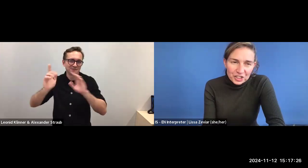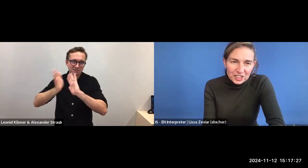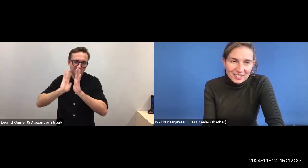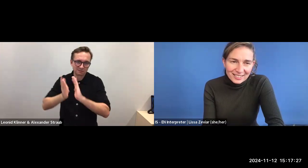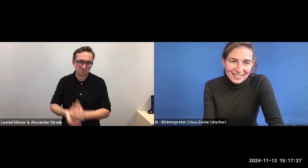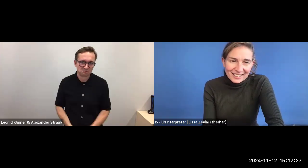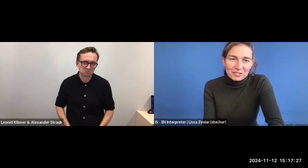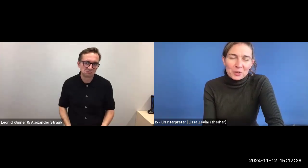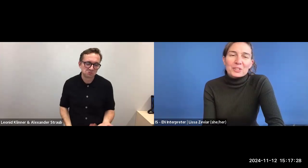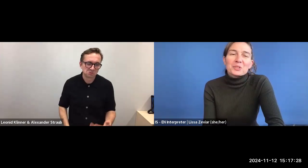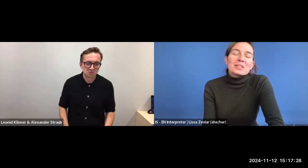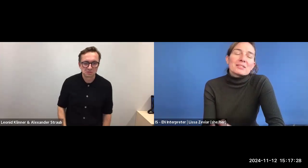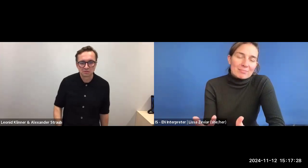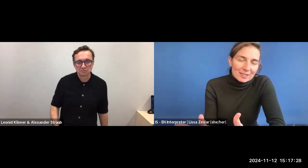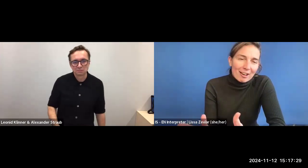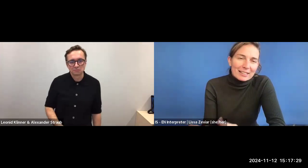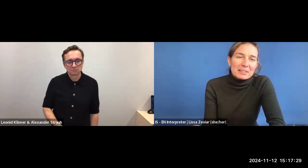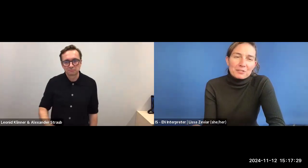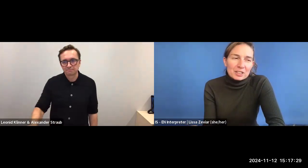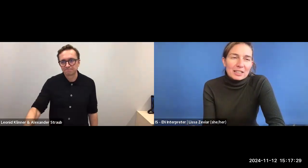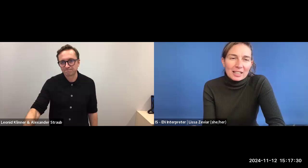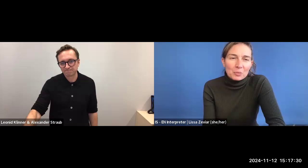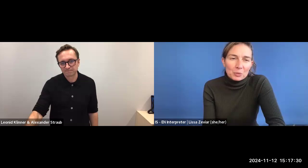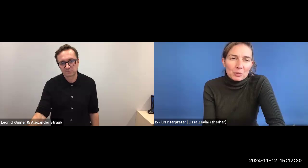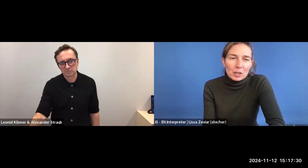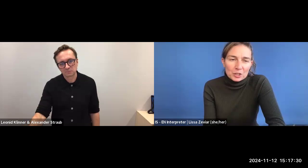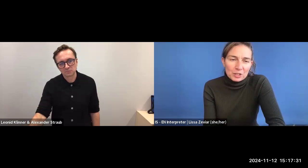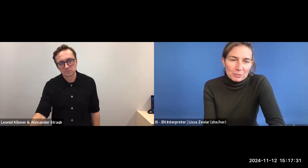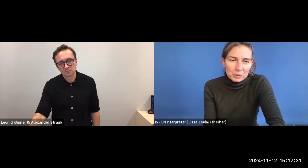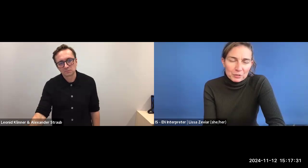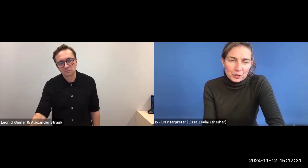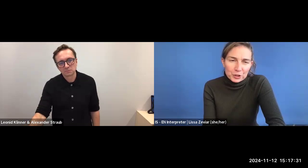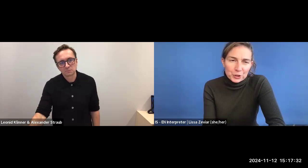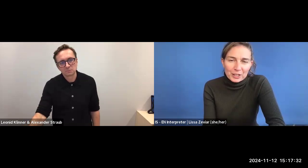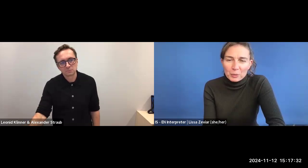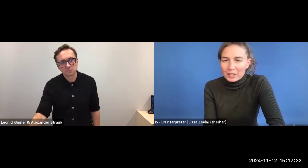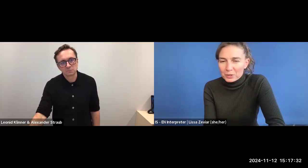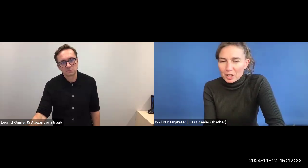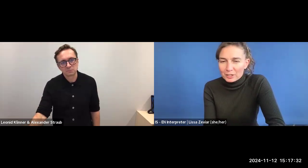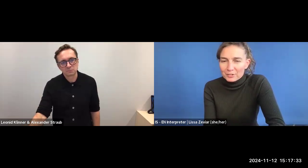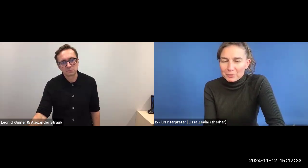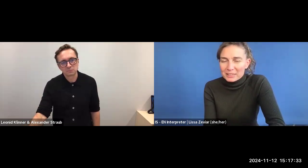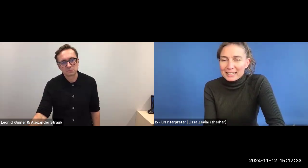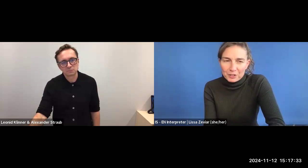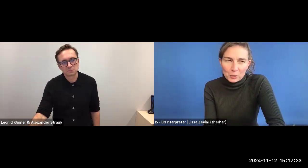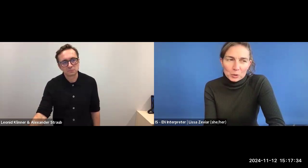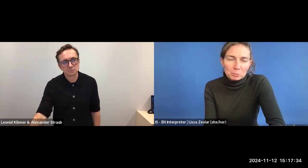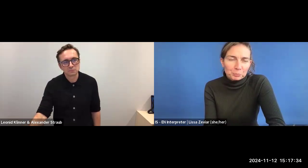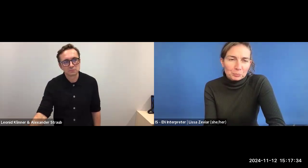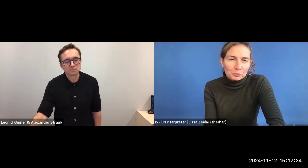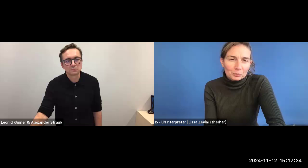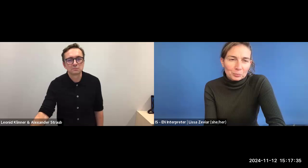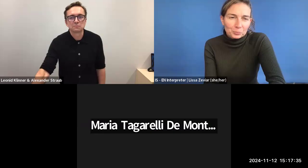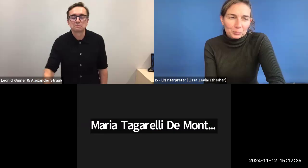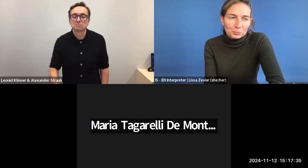The question, of course, was signed a bit differently than what we wanted them to infer. So that's why there was a lot of mistakes for that